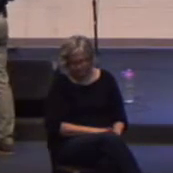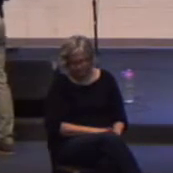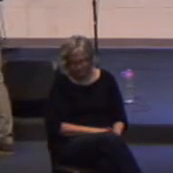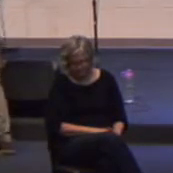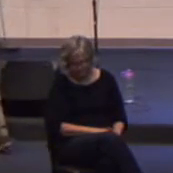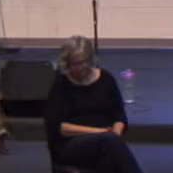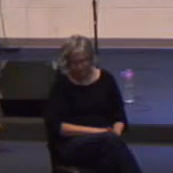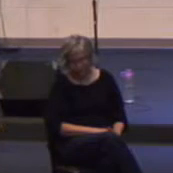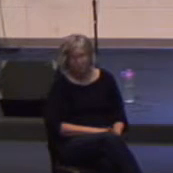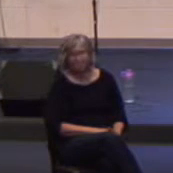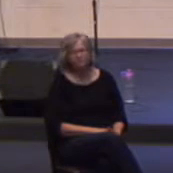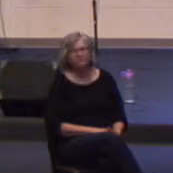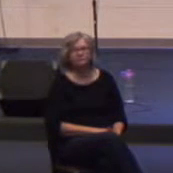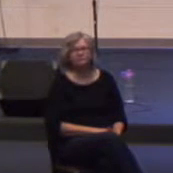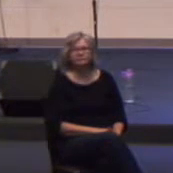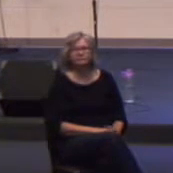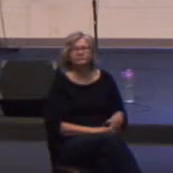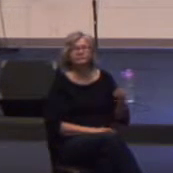is this.